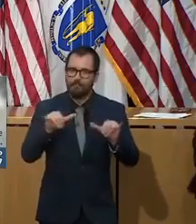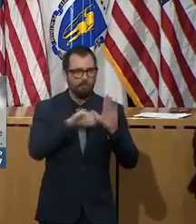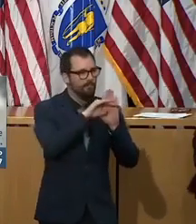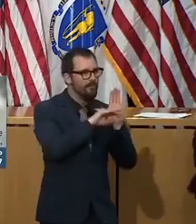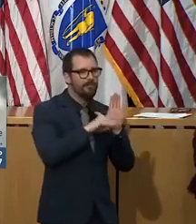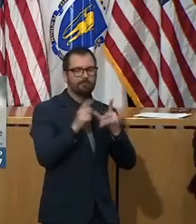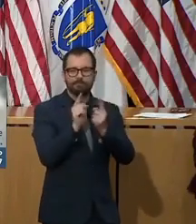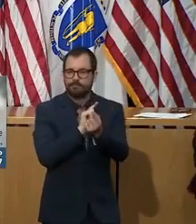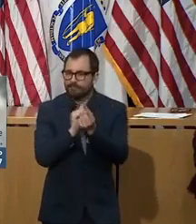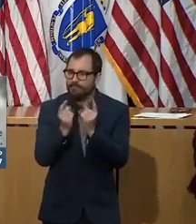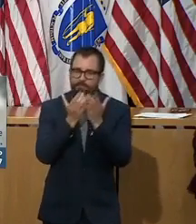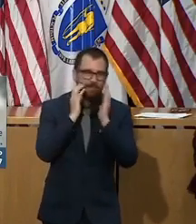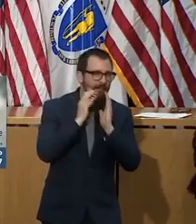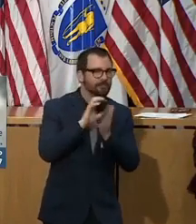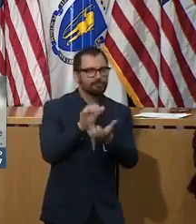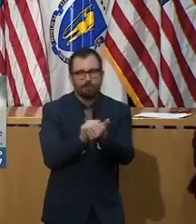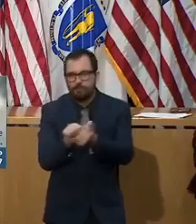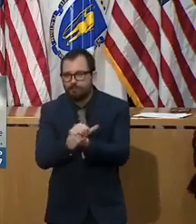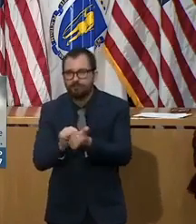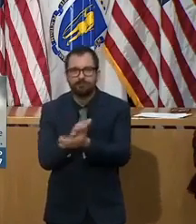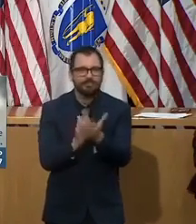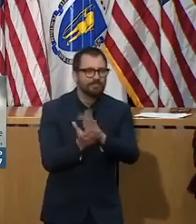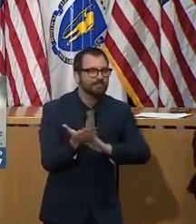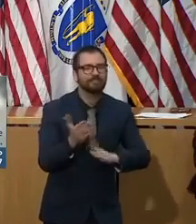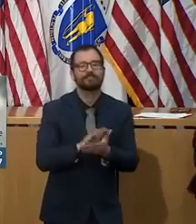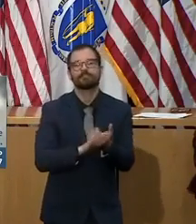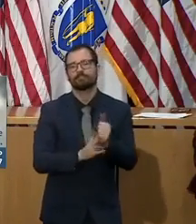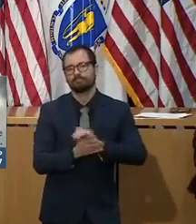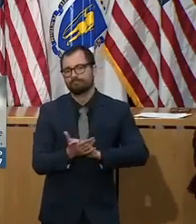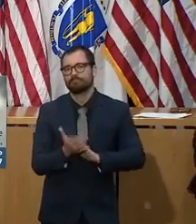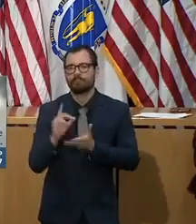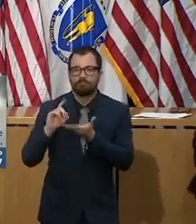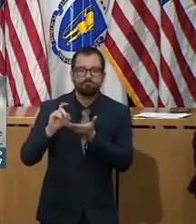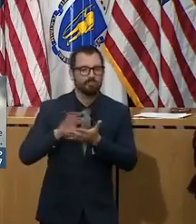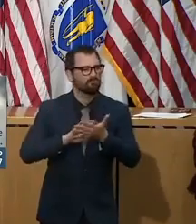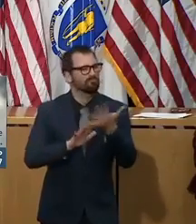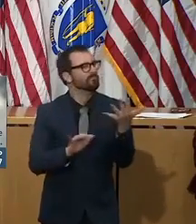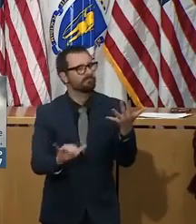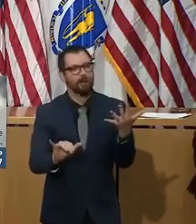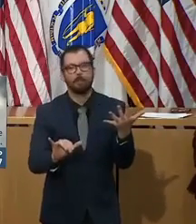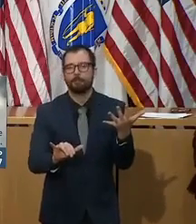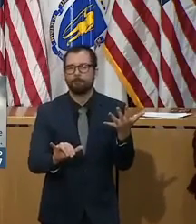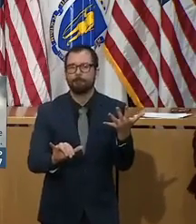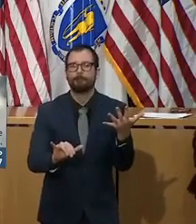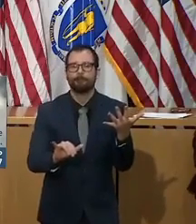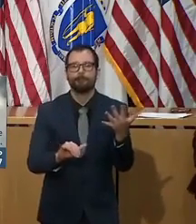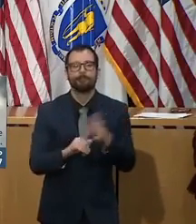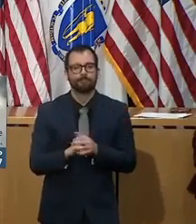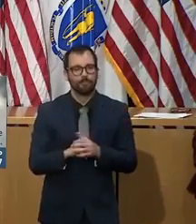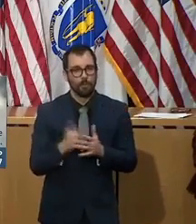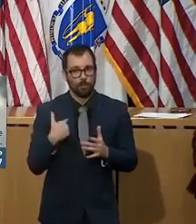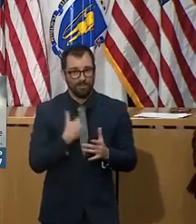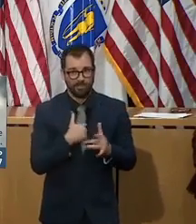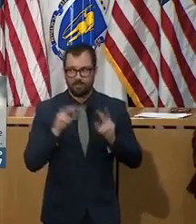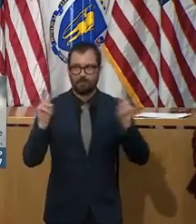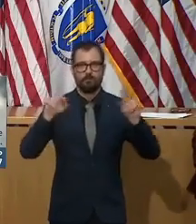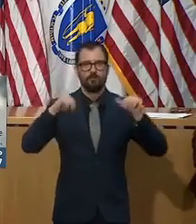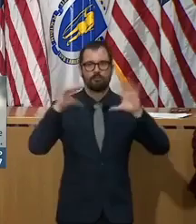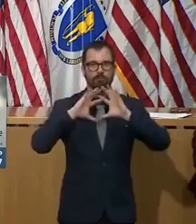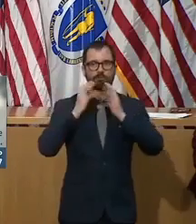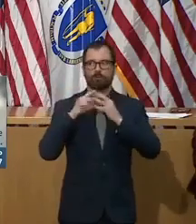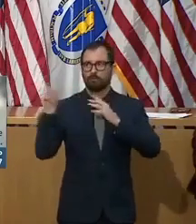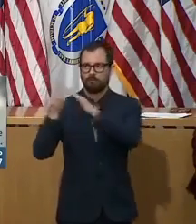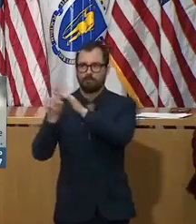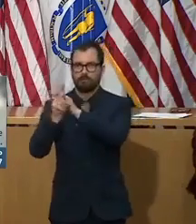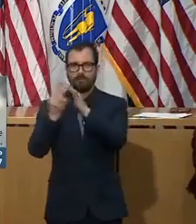happens here is going to be built on a lot of the work that's been done elsewhere. And I will be shocked if anybody opens up anything with